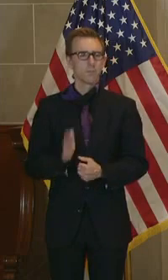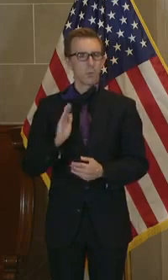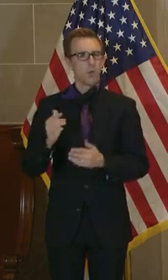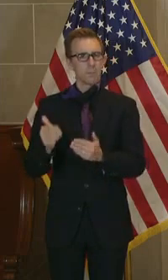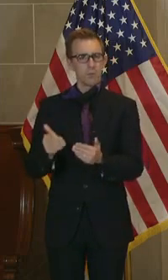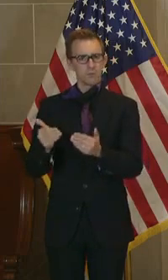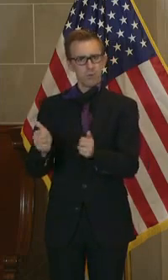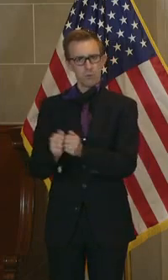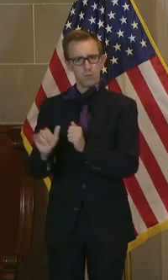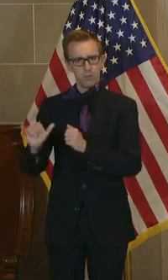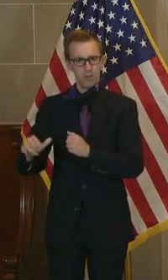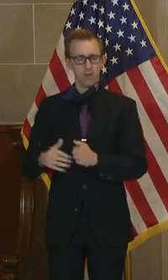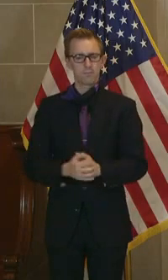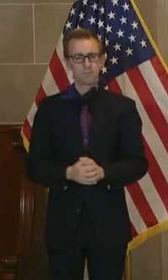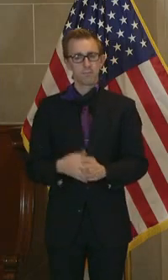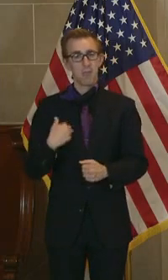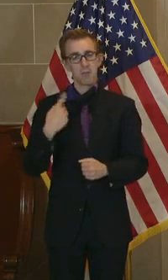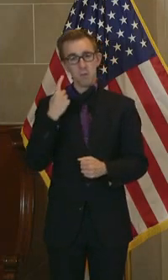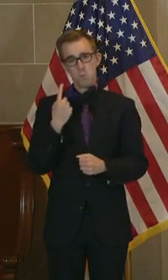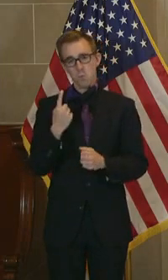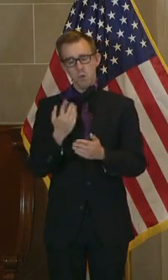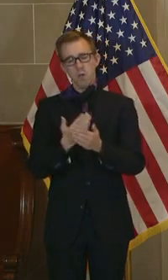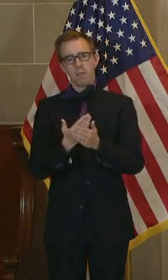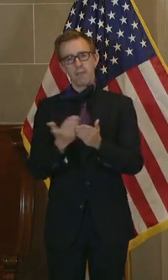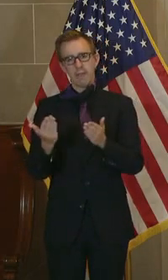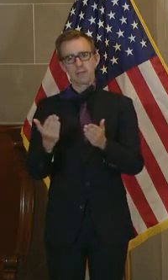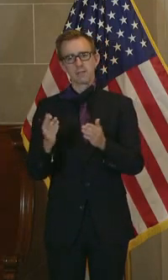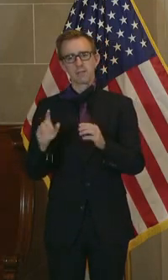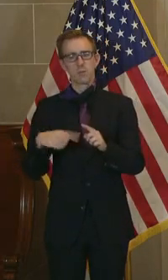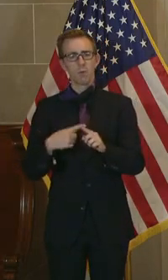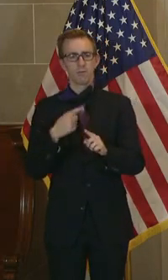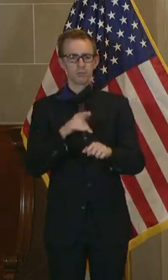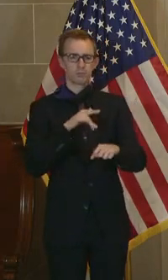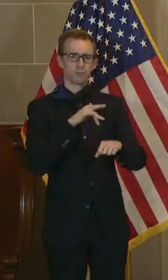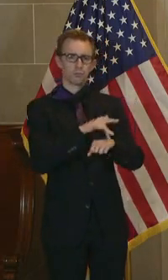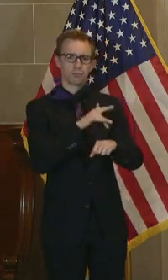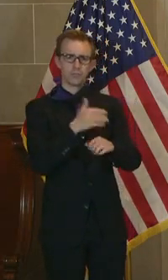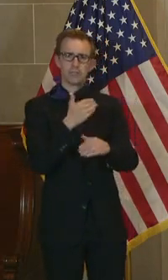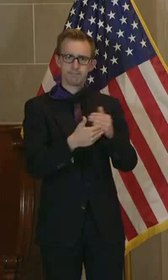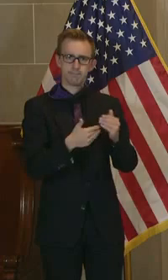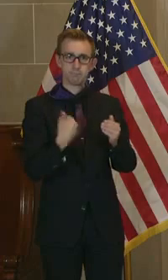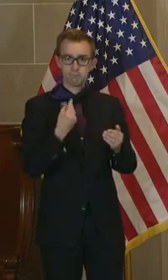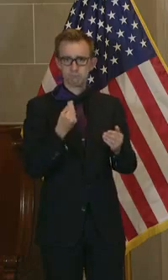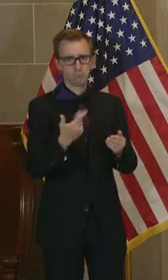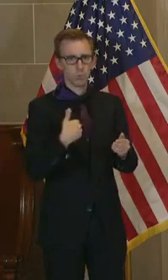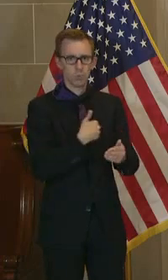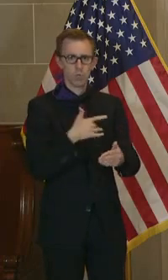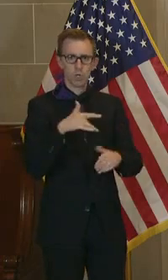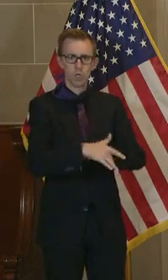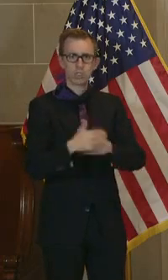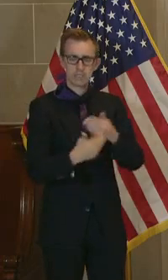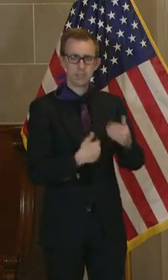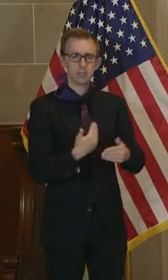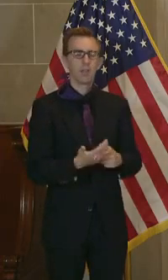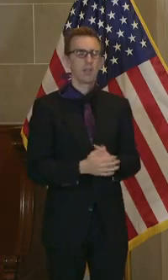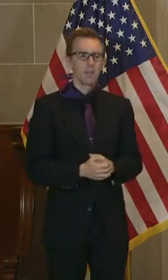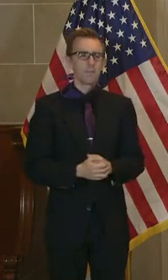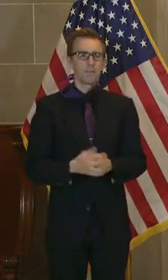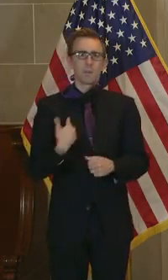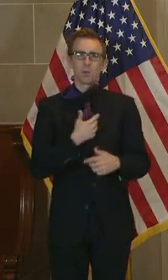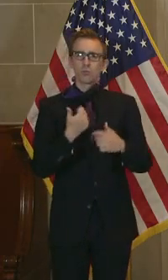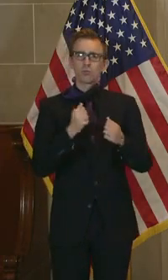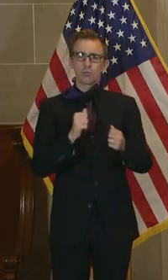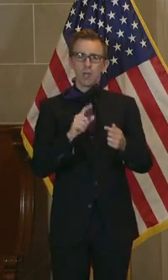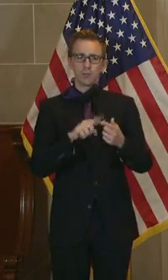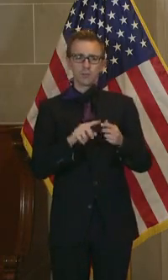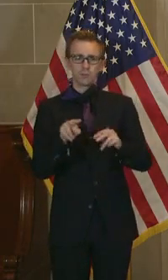forward on that. I think one of the things, and we're in the early stages of this, so let me say that as I put this out for the first time. But we're kind of going to take a